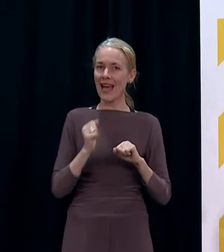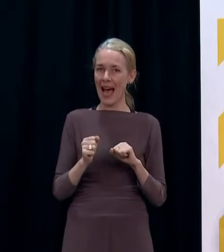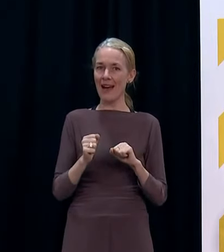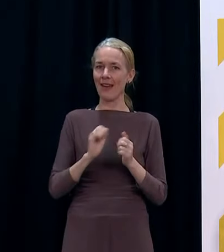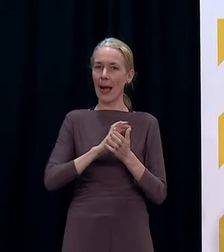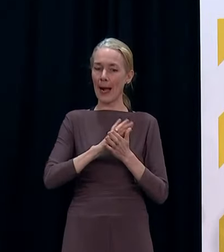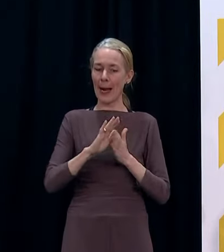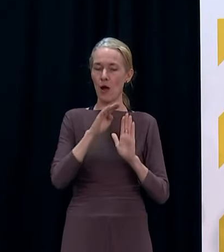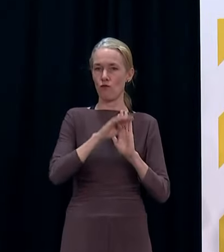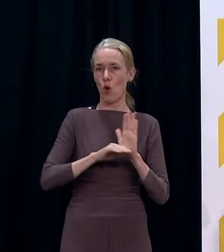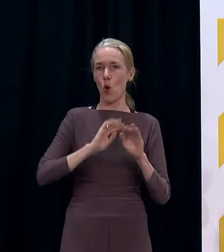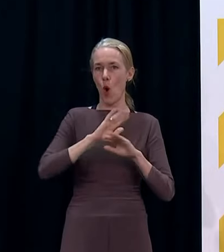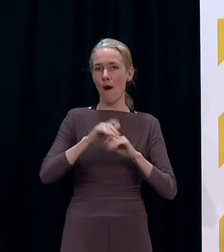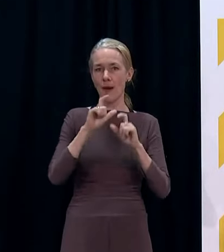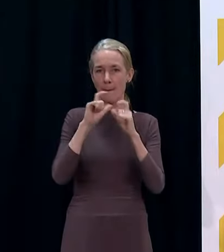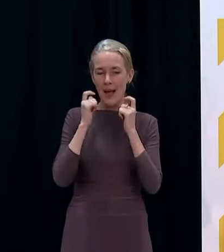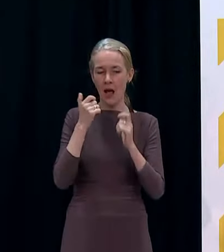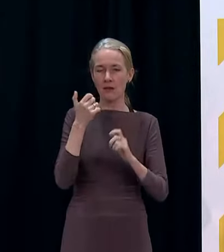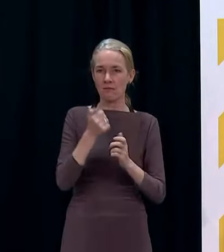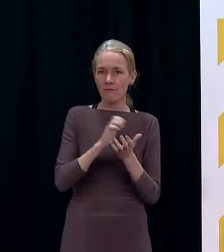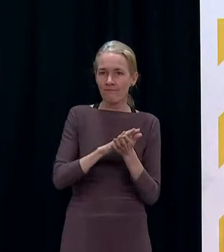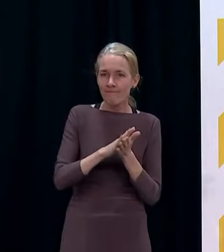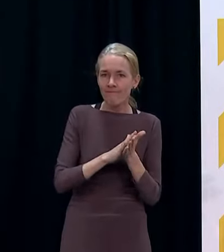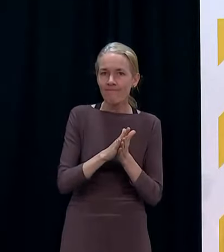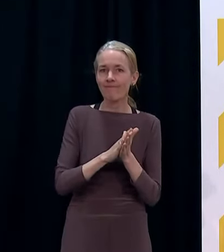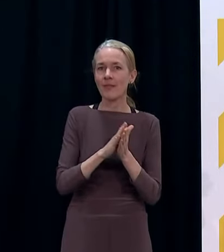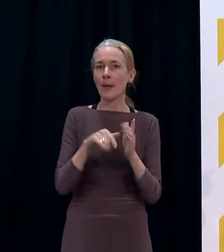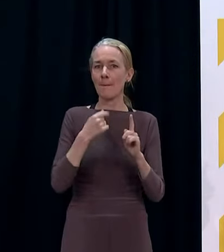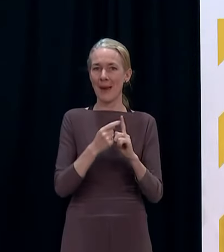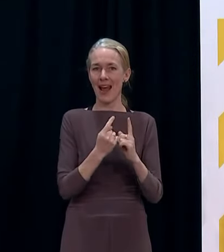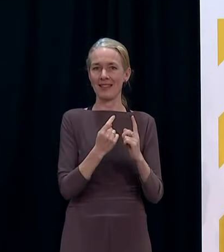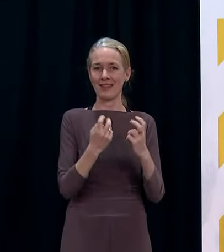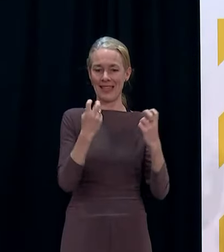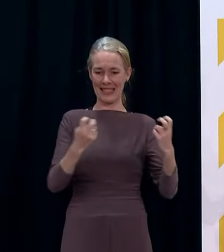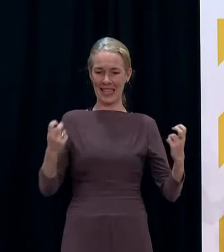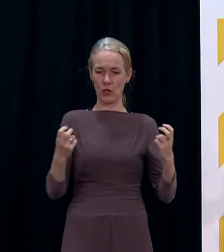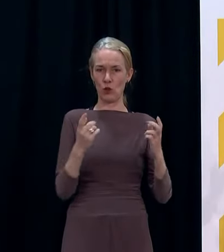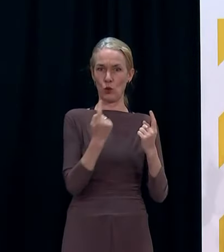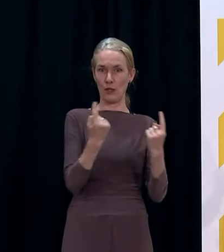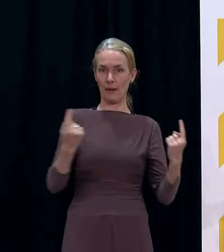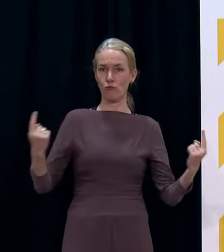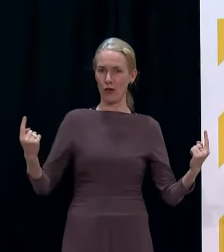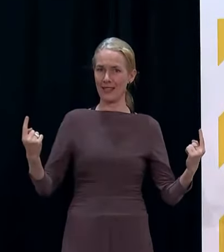protocols. Finally, yesterday was another big day on the testing front with